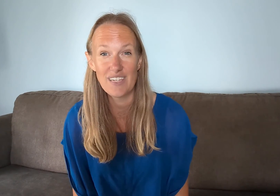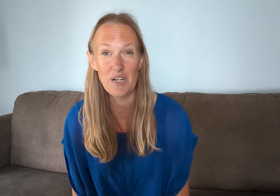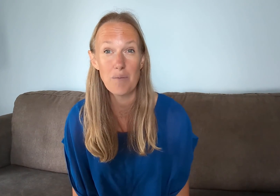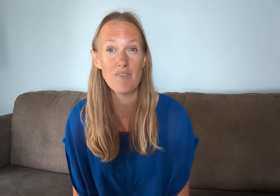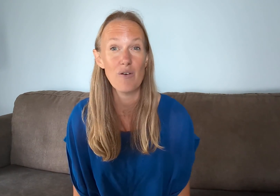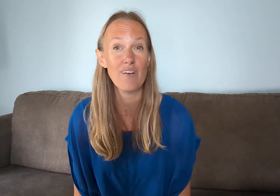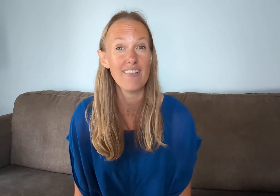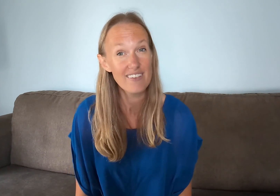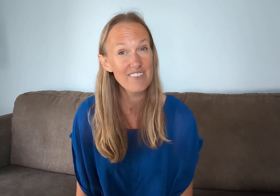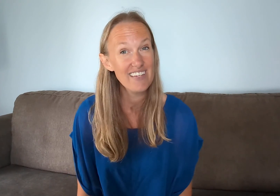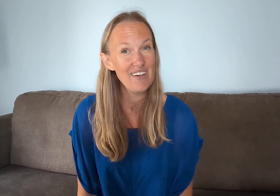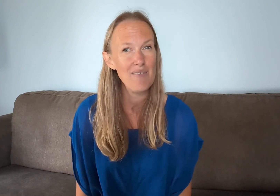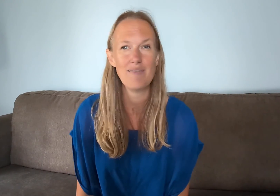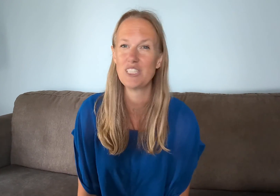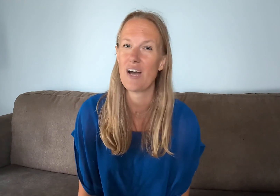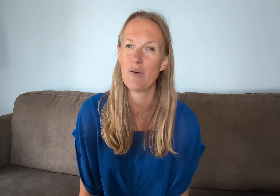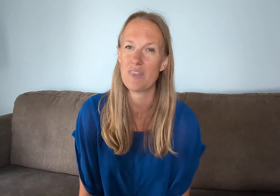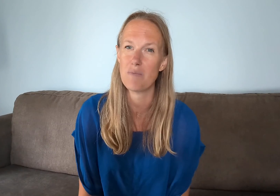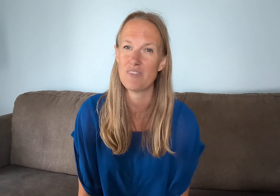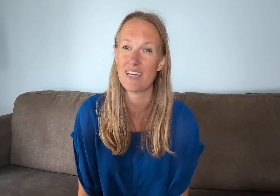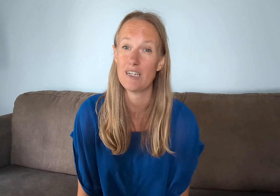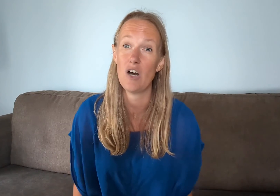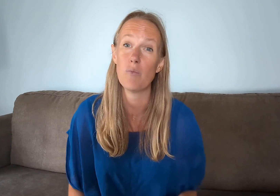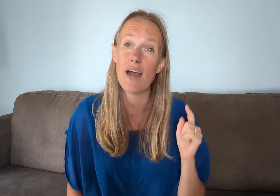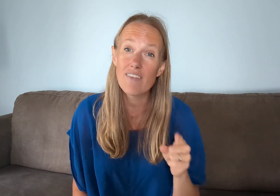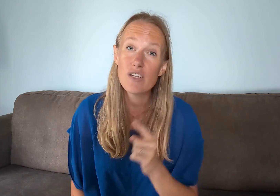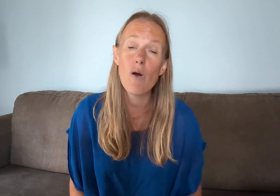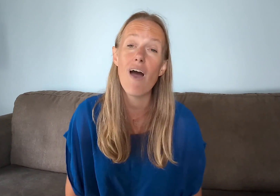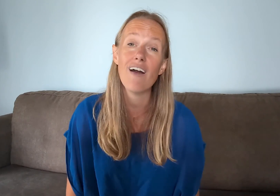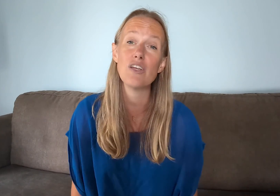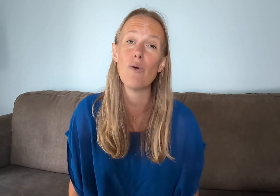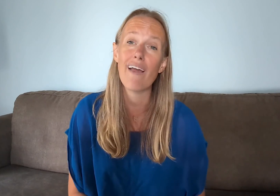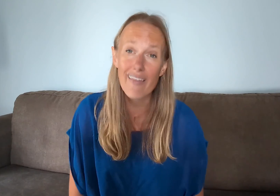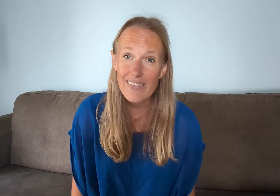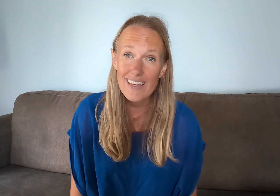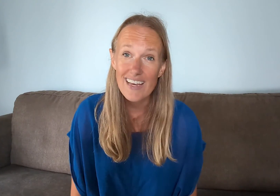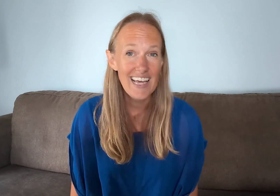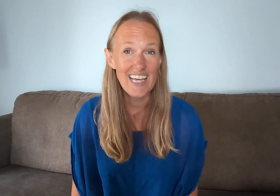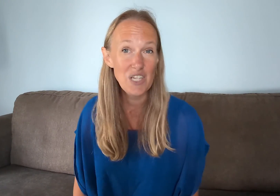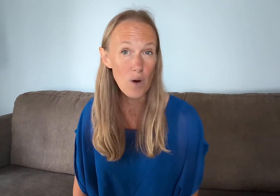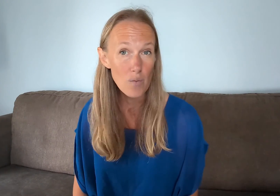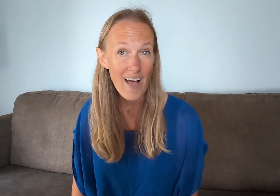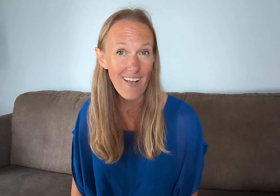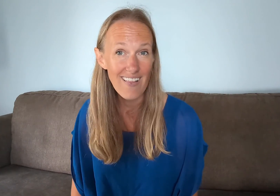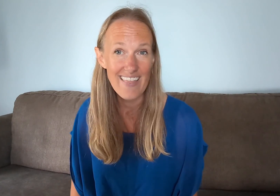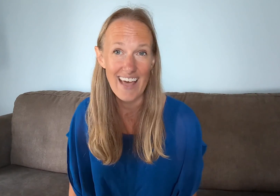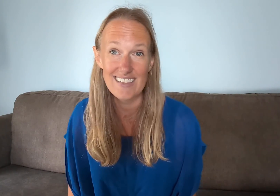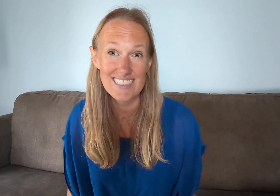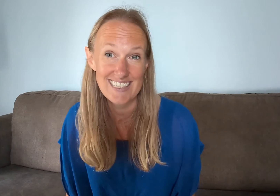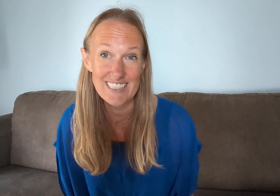video before the third video when we try it with the music. I hope wherever you are healthy and you are well, and that I'll see you